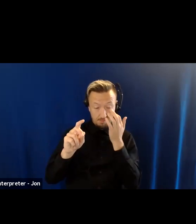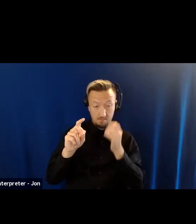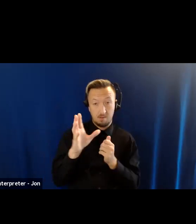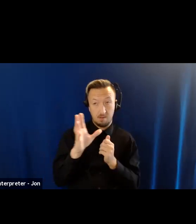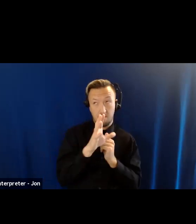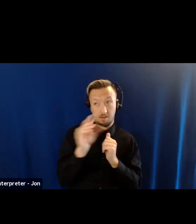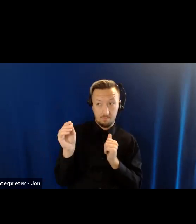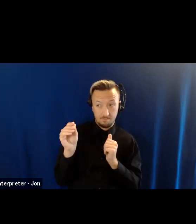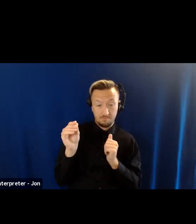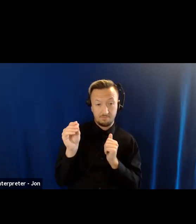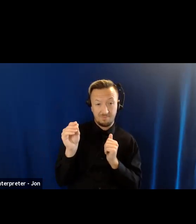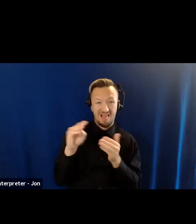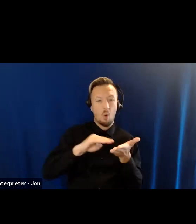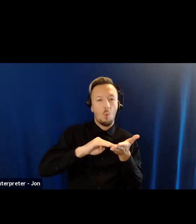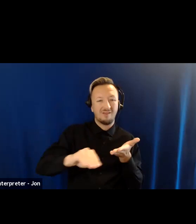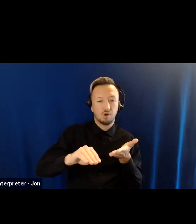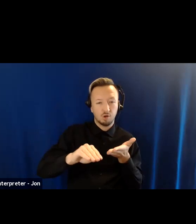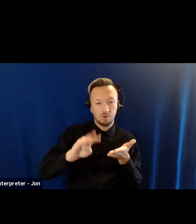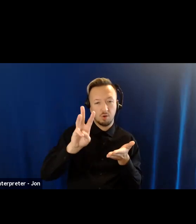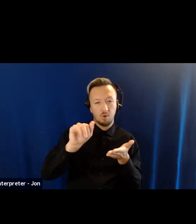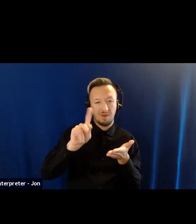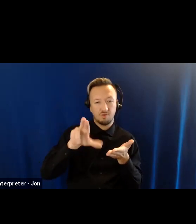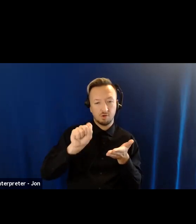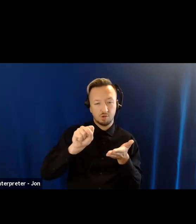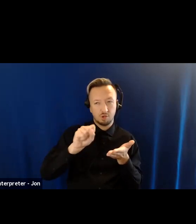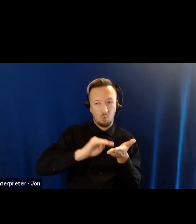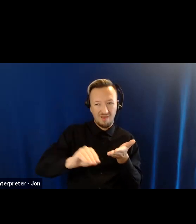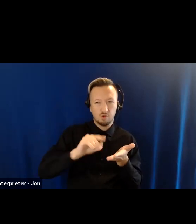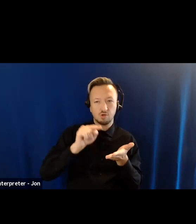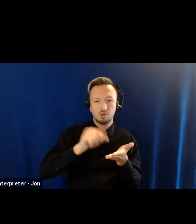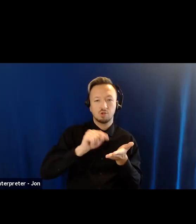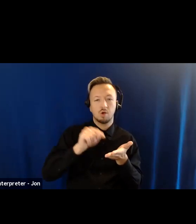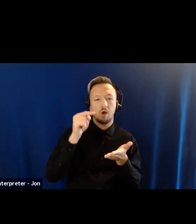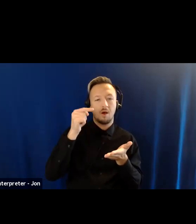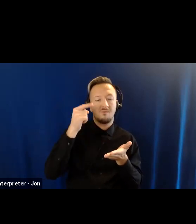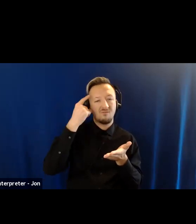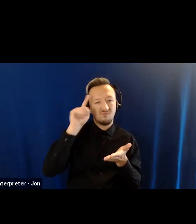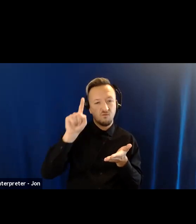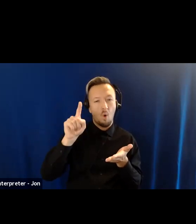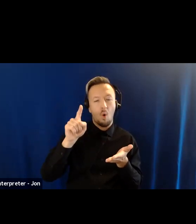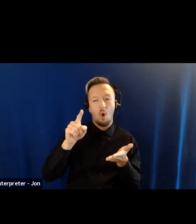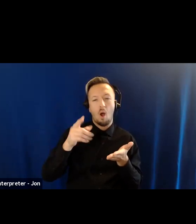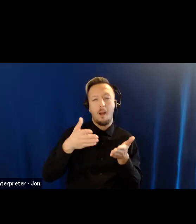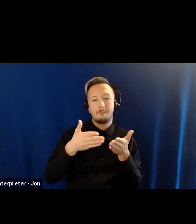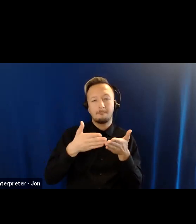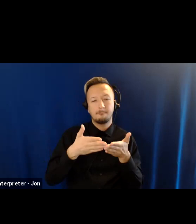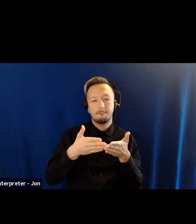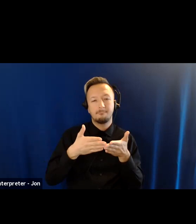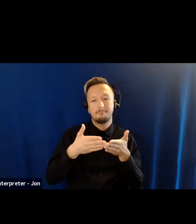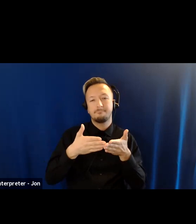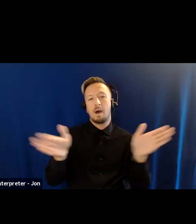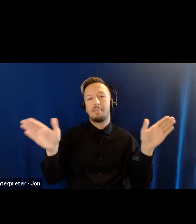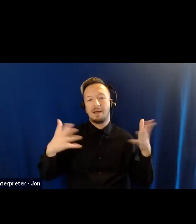the waivers that are utilized in public health emergencies and